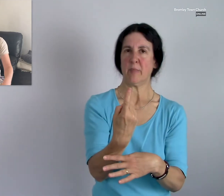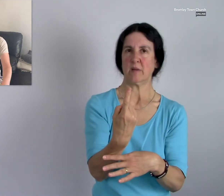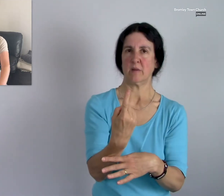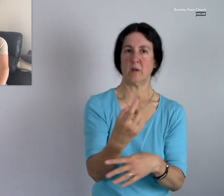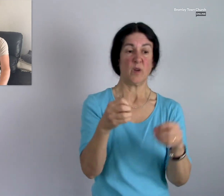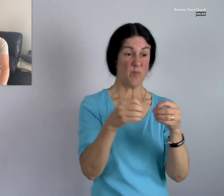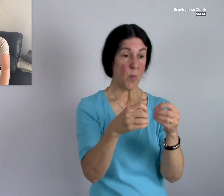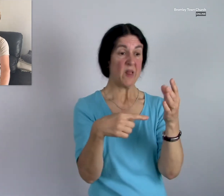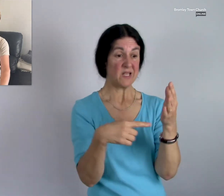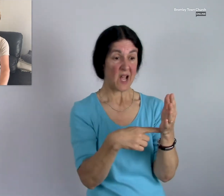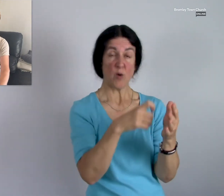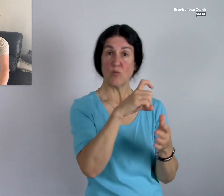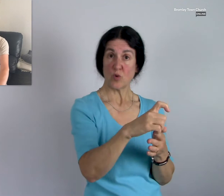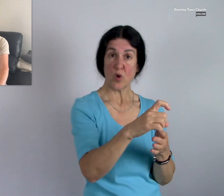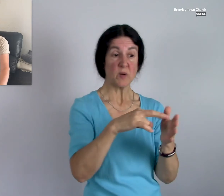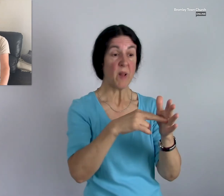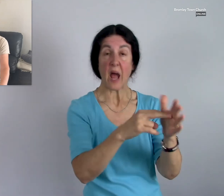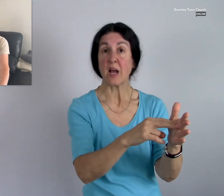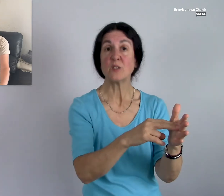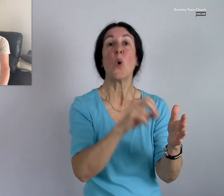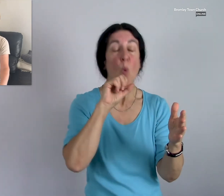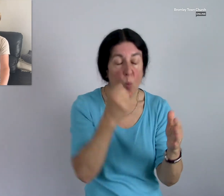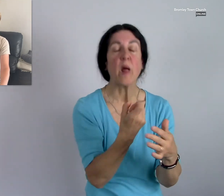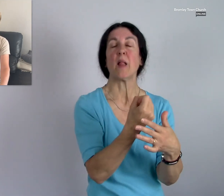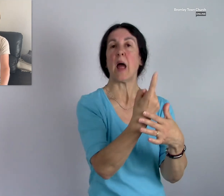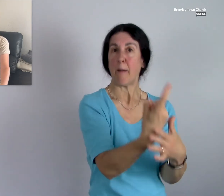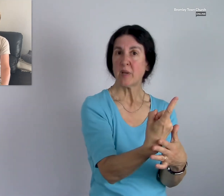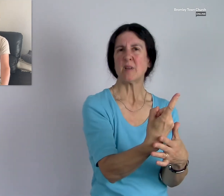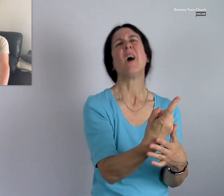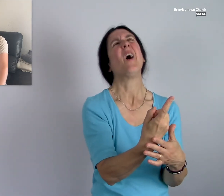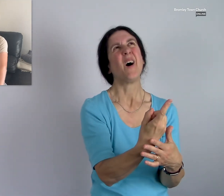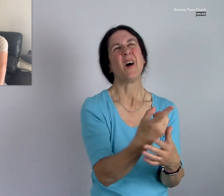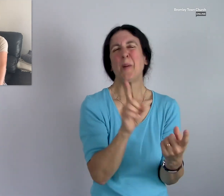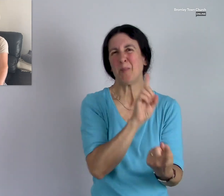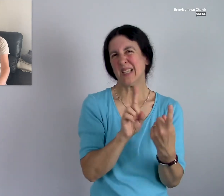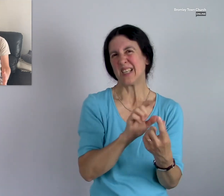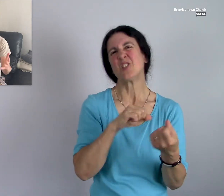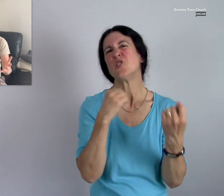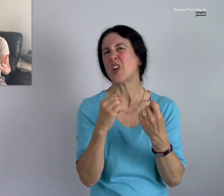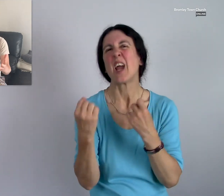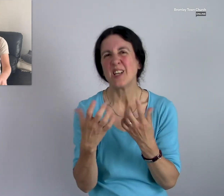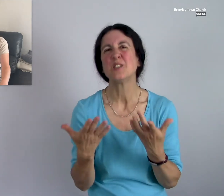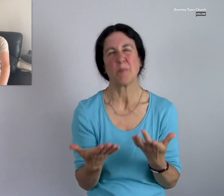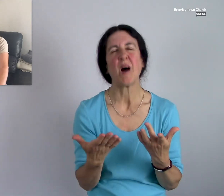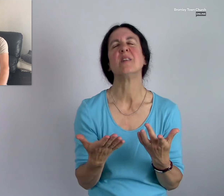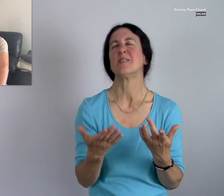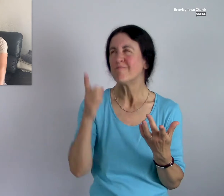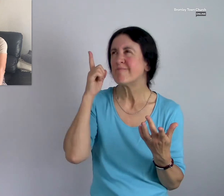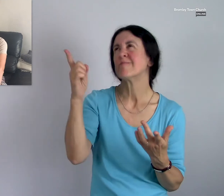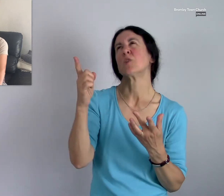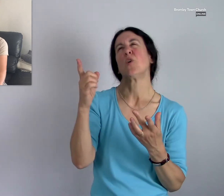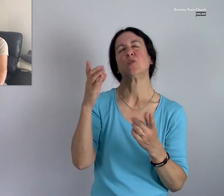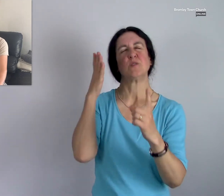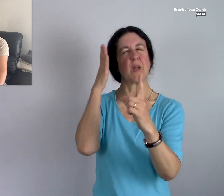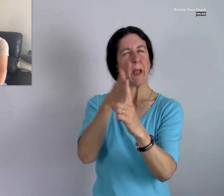changing in the way that you can gather and meet, and God's destiny for you as an individual too. So we're delighted to be